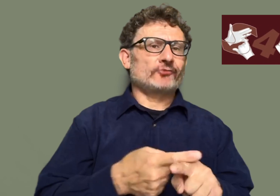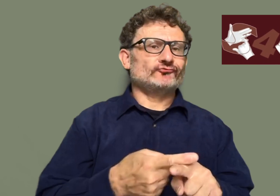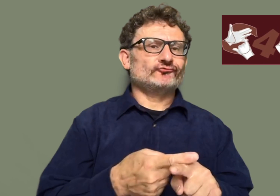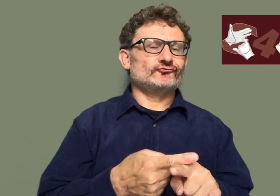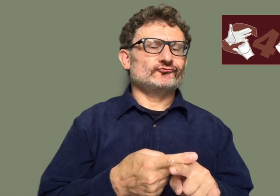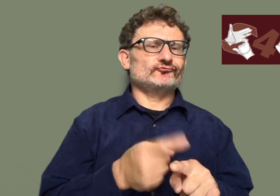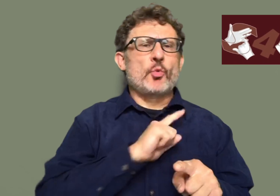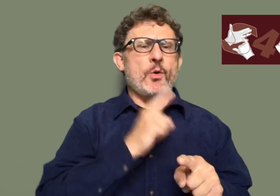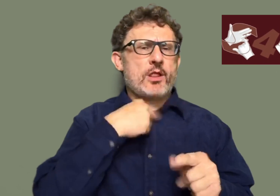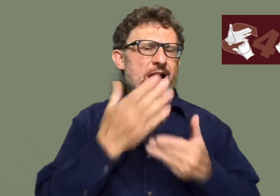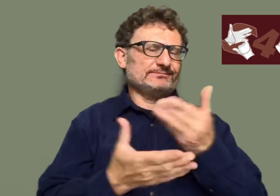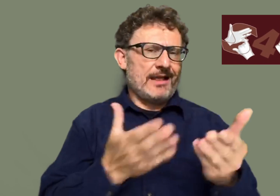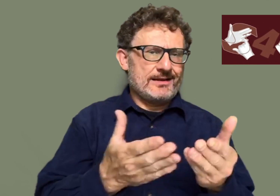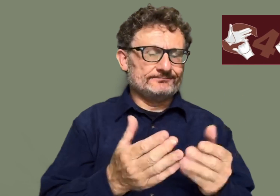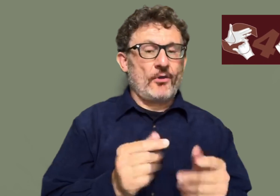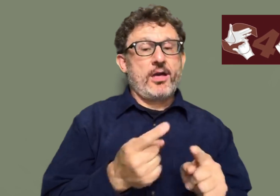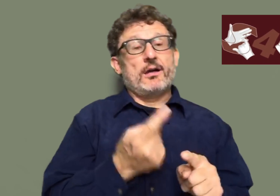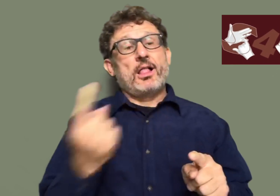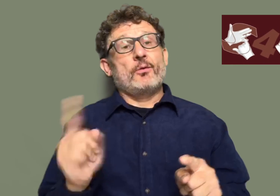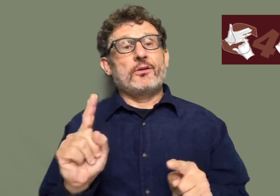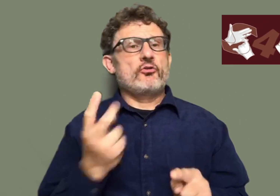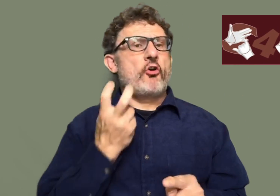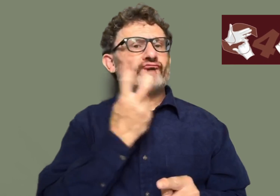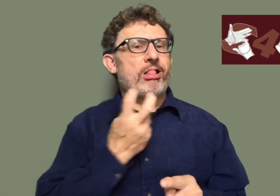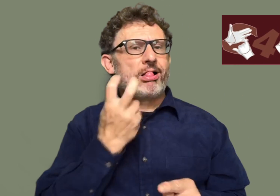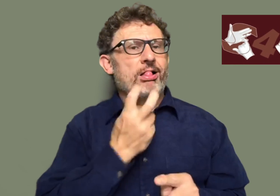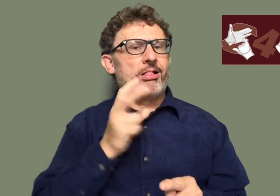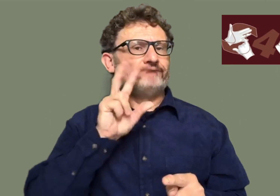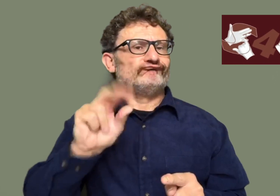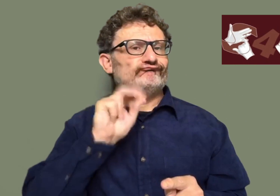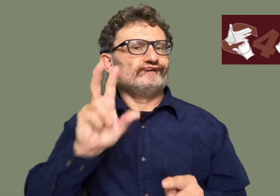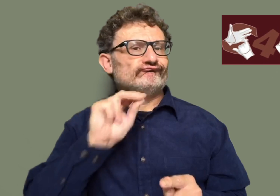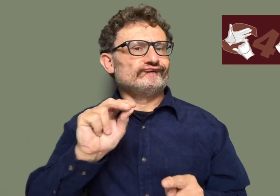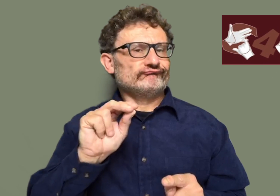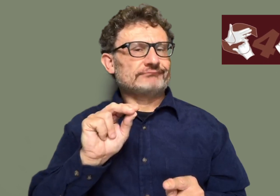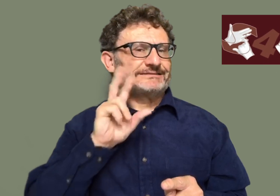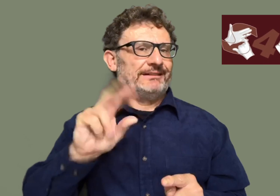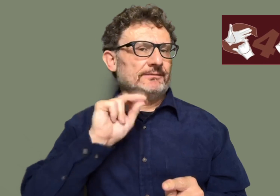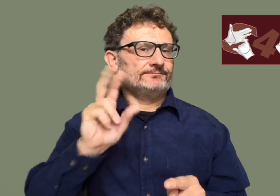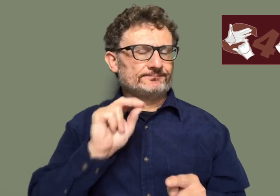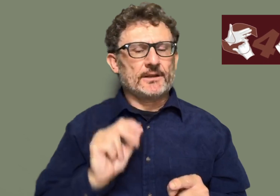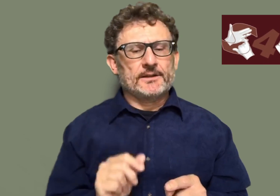sign. There's SSE, there's Sign Supported English, and there are oral approaches to using communication with